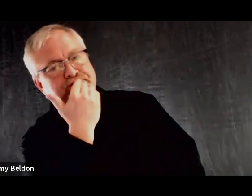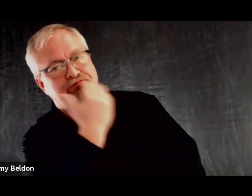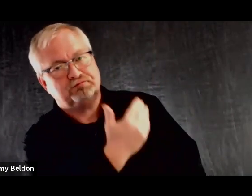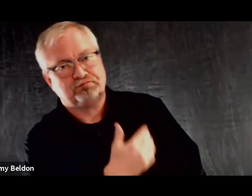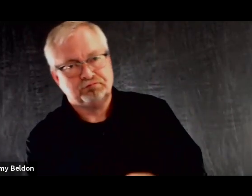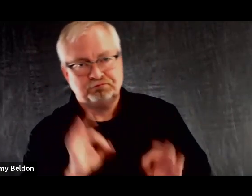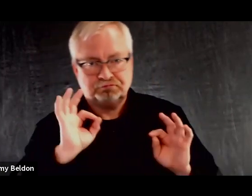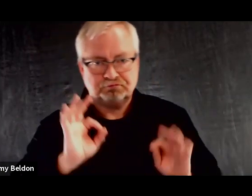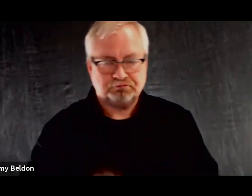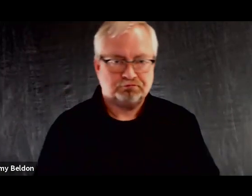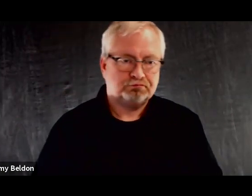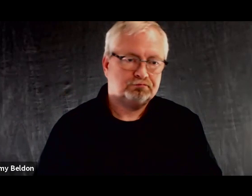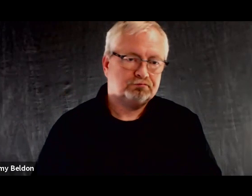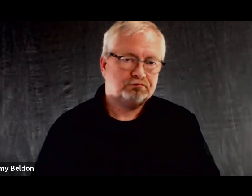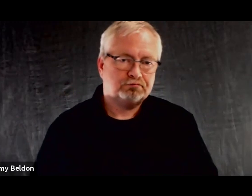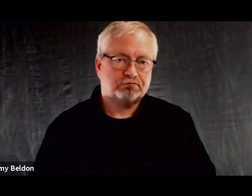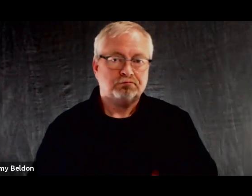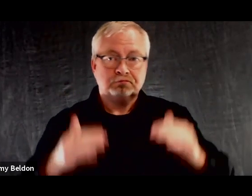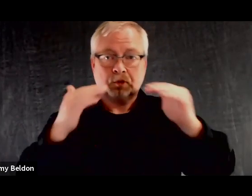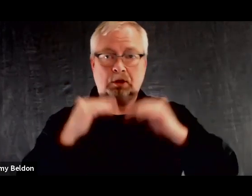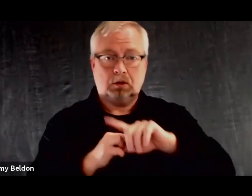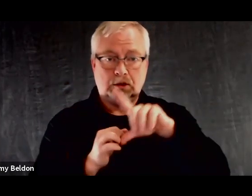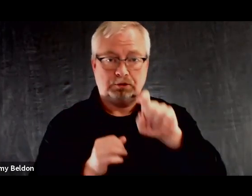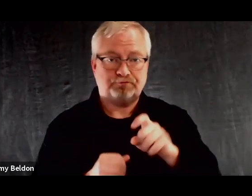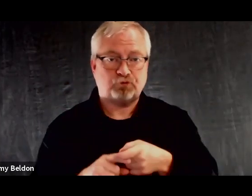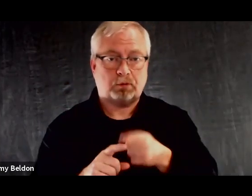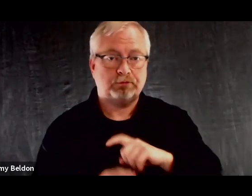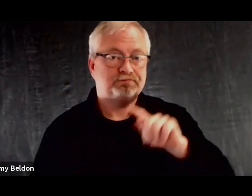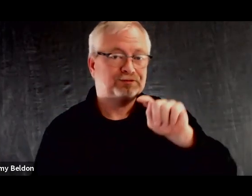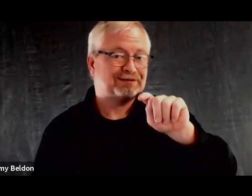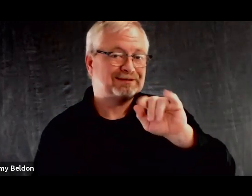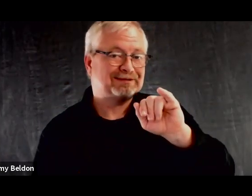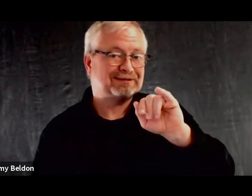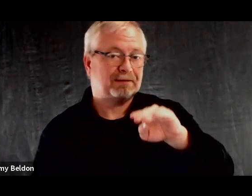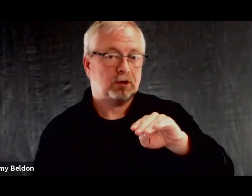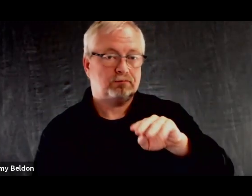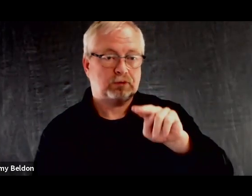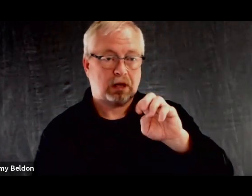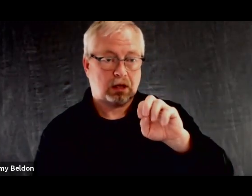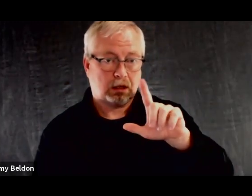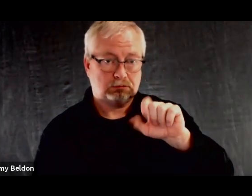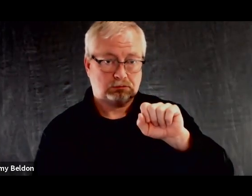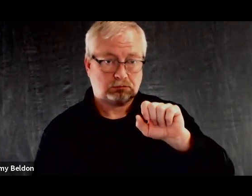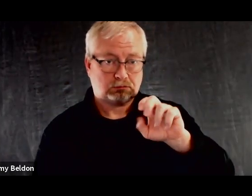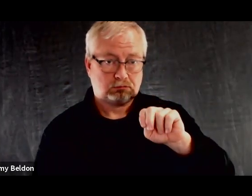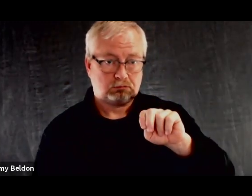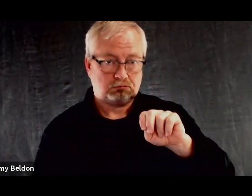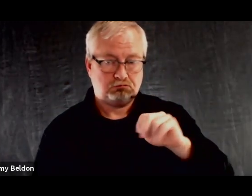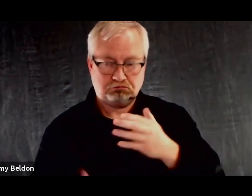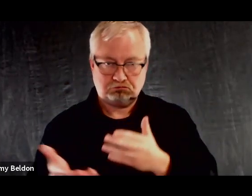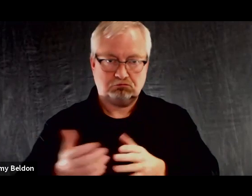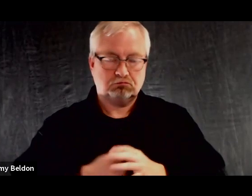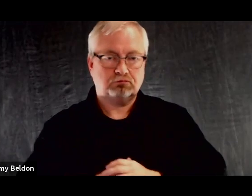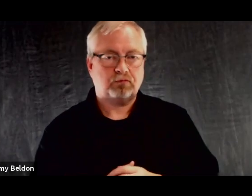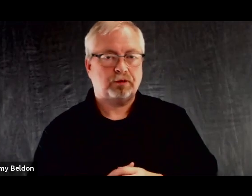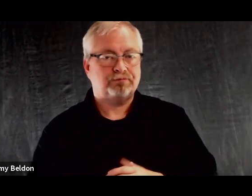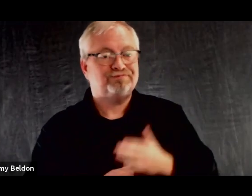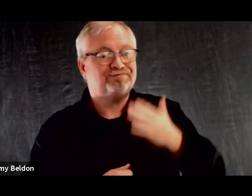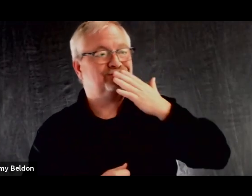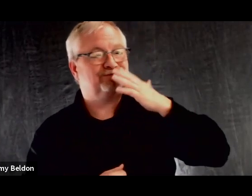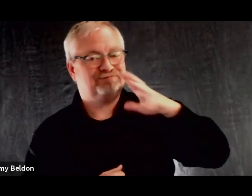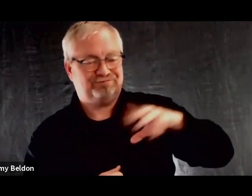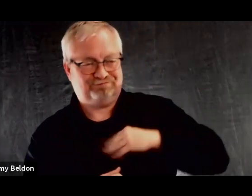Your next question is from Tim Nelson. Your line is now open. Hi, thanks for taking my question. there's been